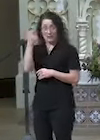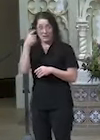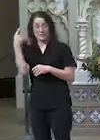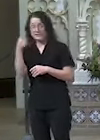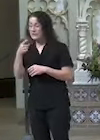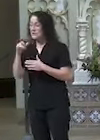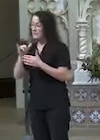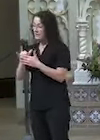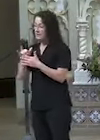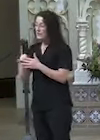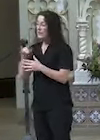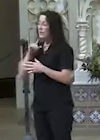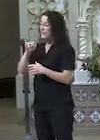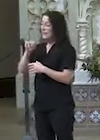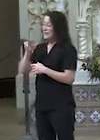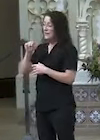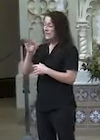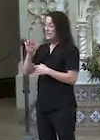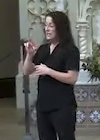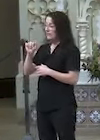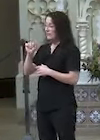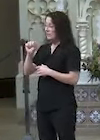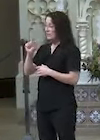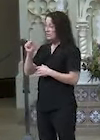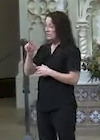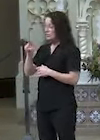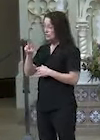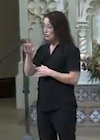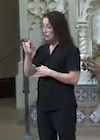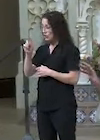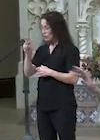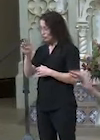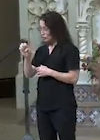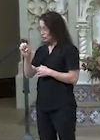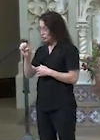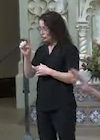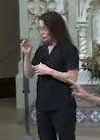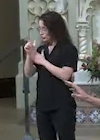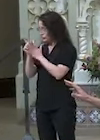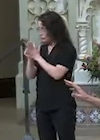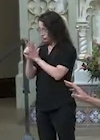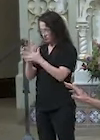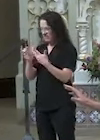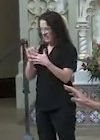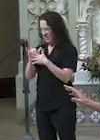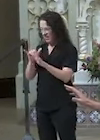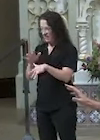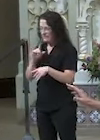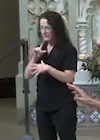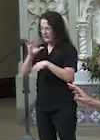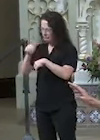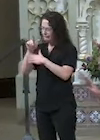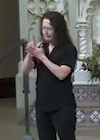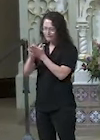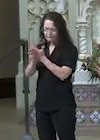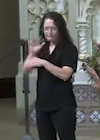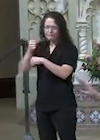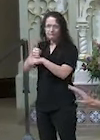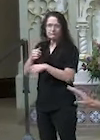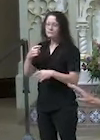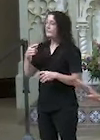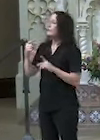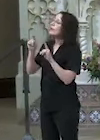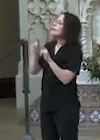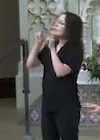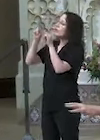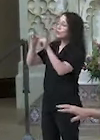the Infrastructure Act, okay? We were able to do